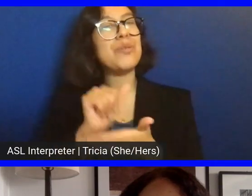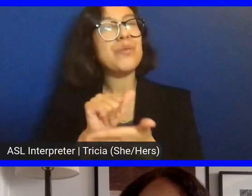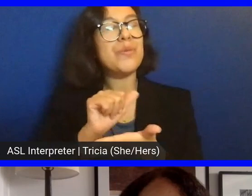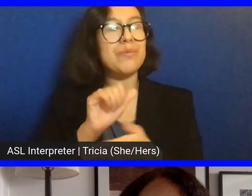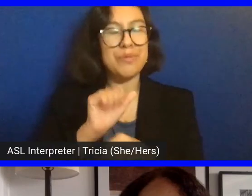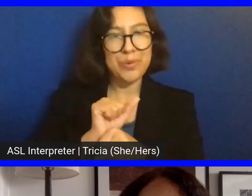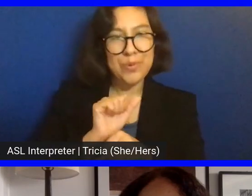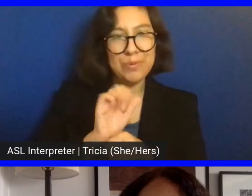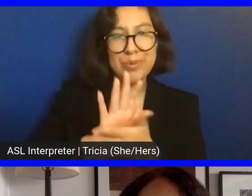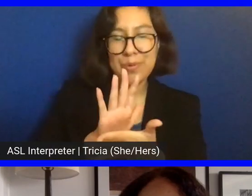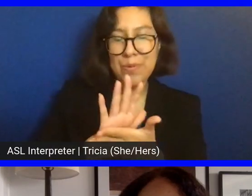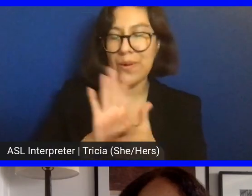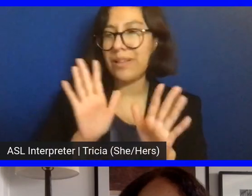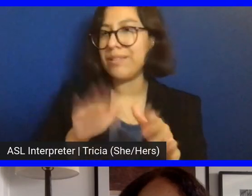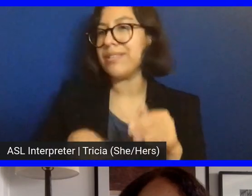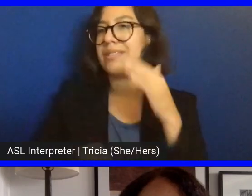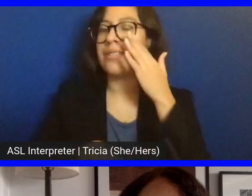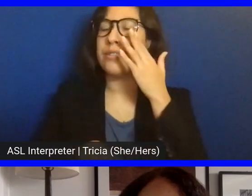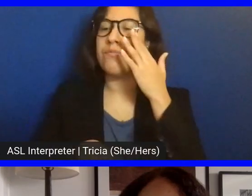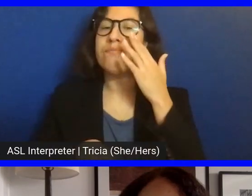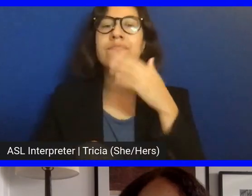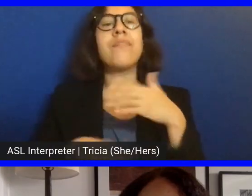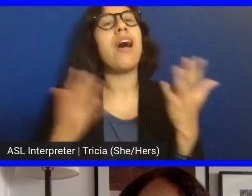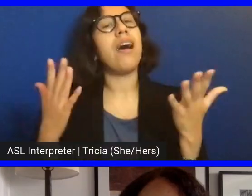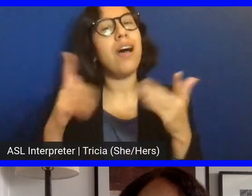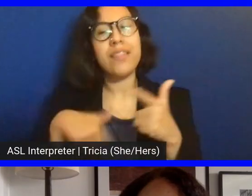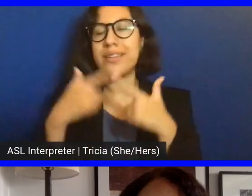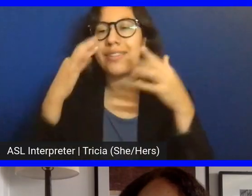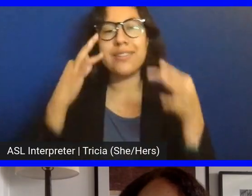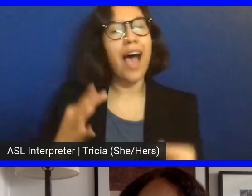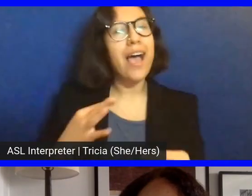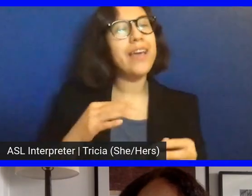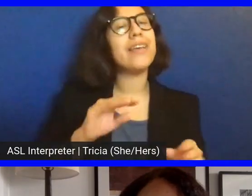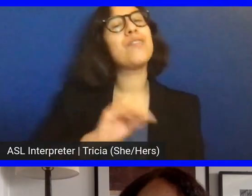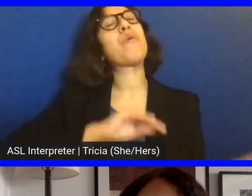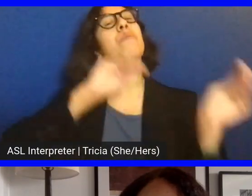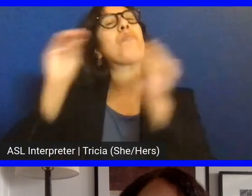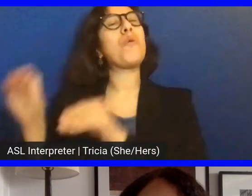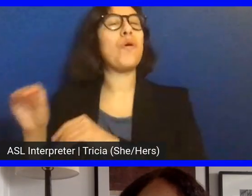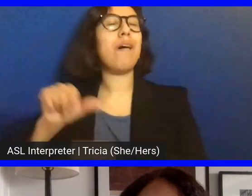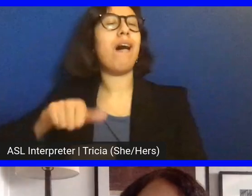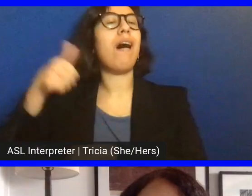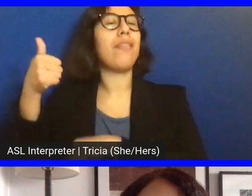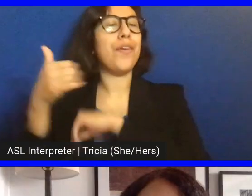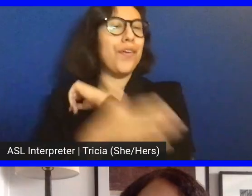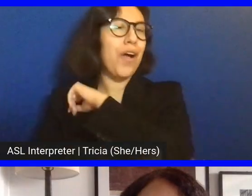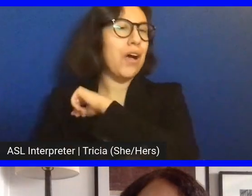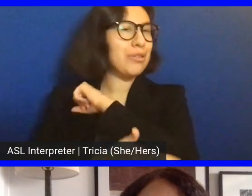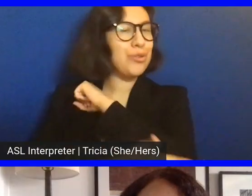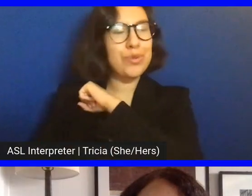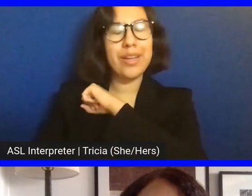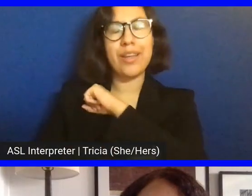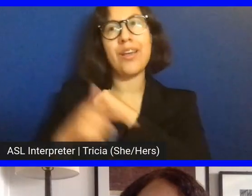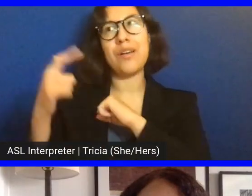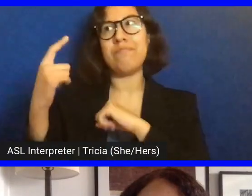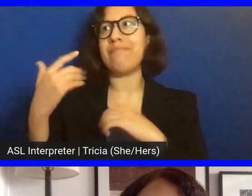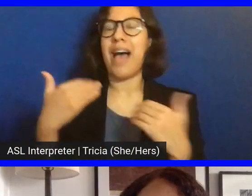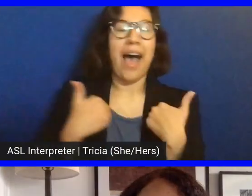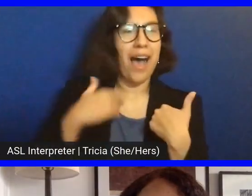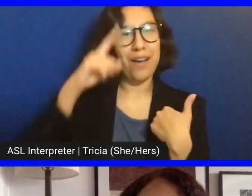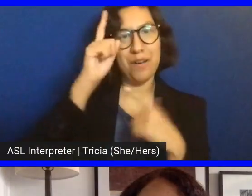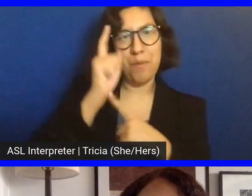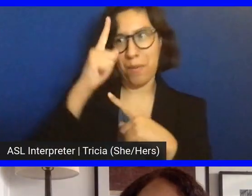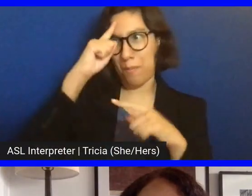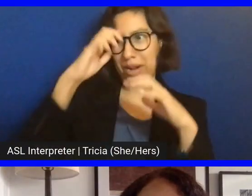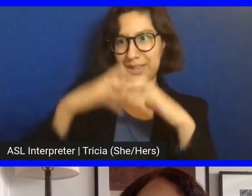wounds, and then going overseas for a few years to do what every artist facing a breakdown would